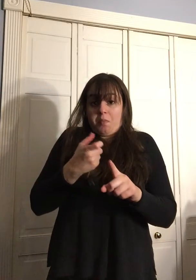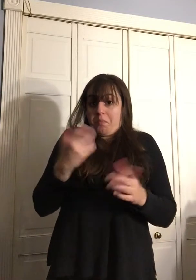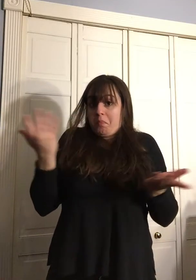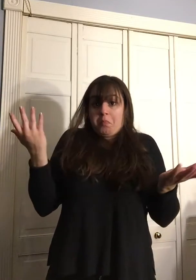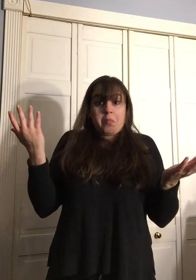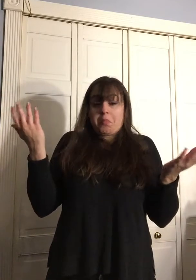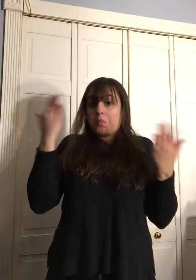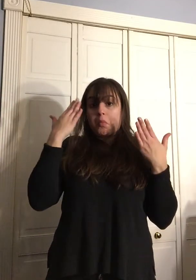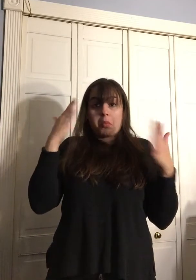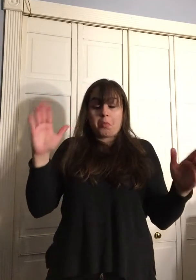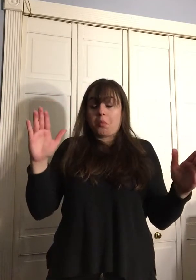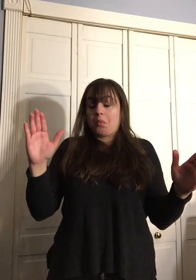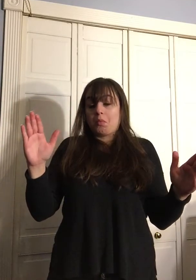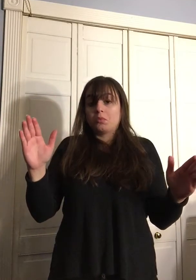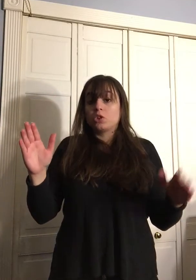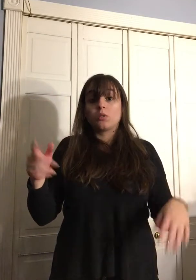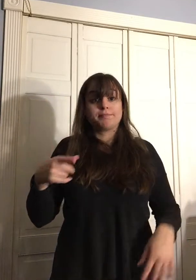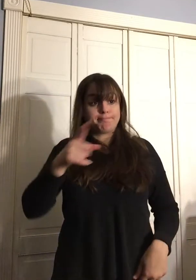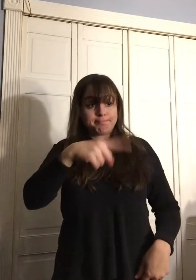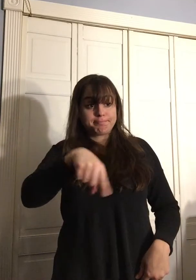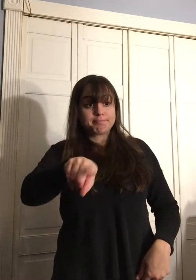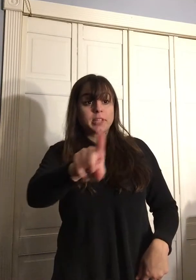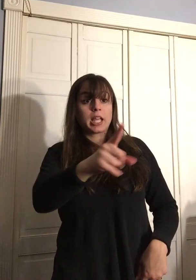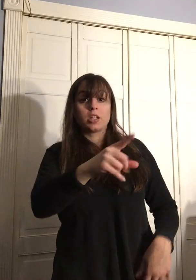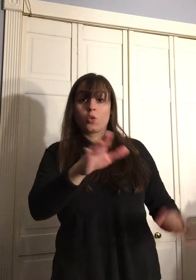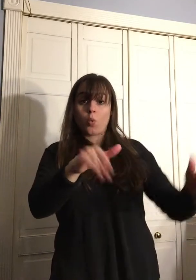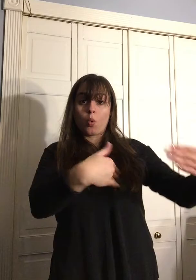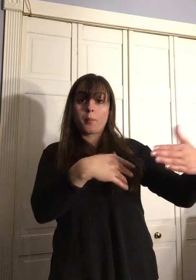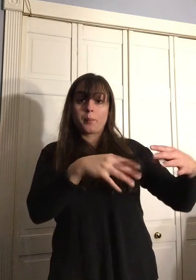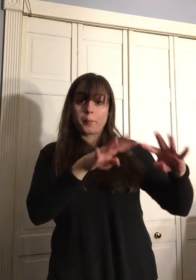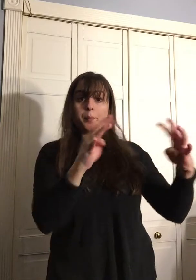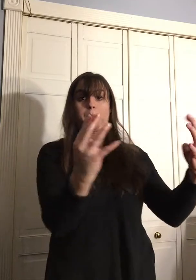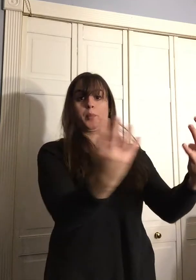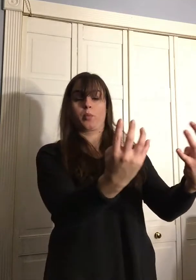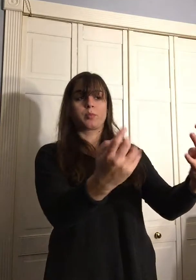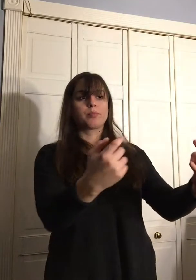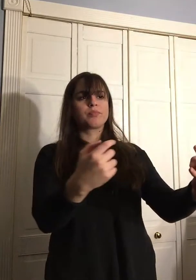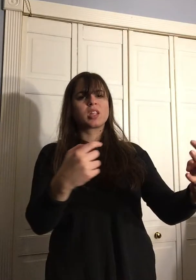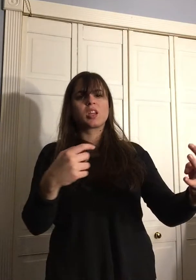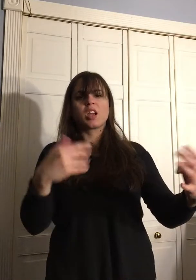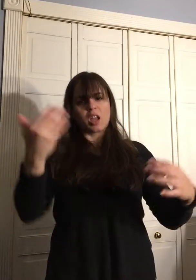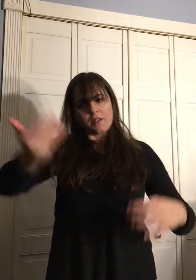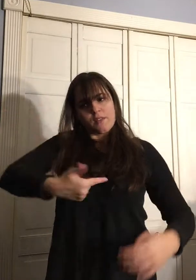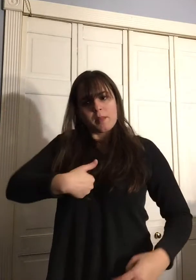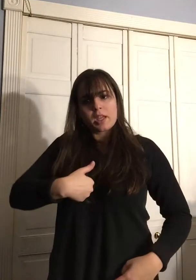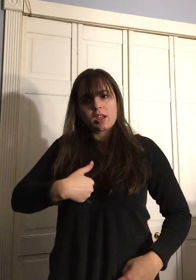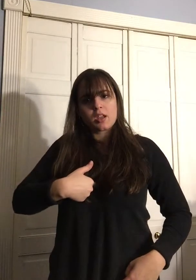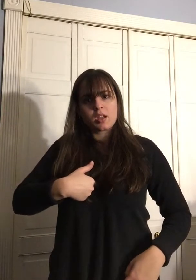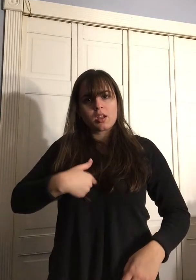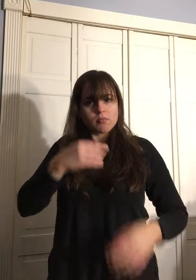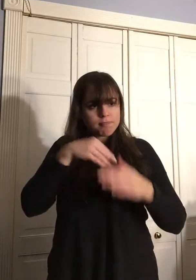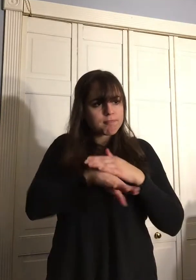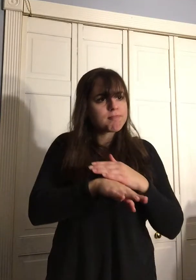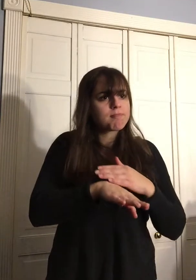day, they invited all these female colleagues, I don't know where they came from, to where I was held. And